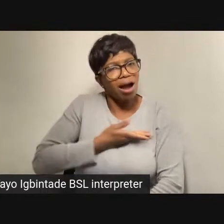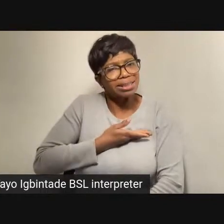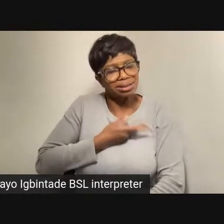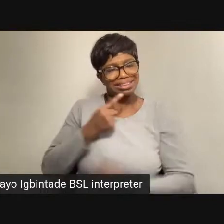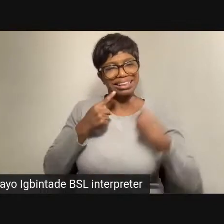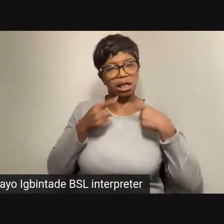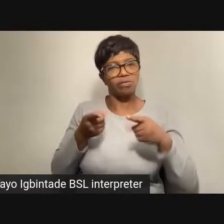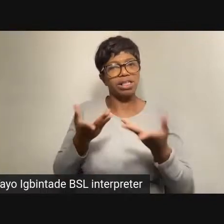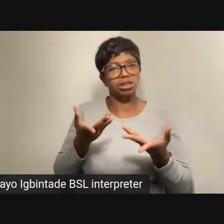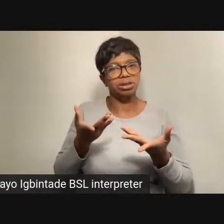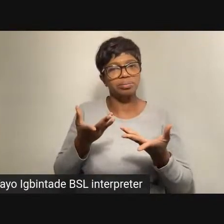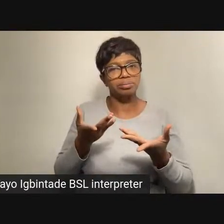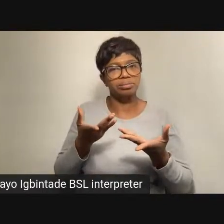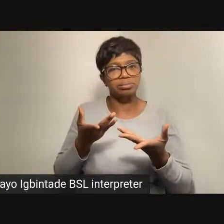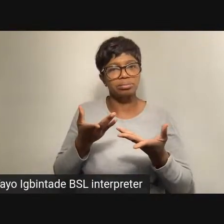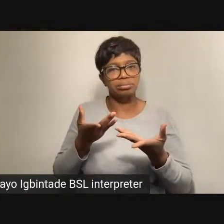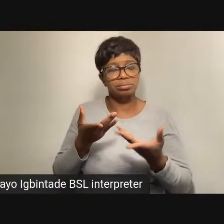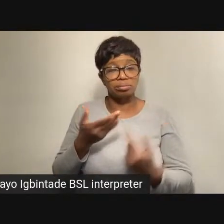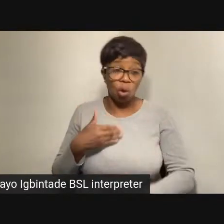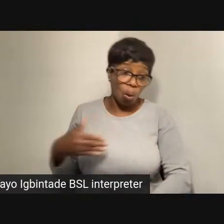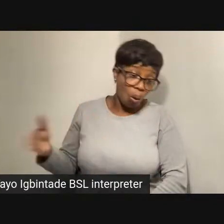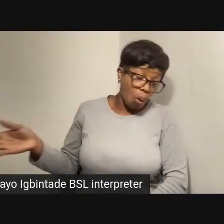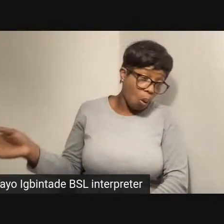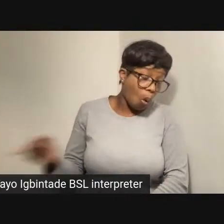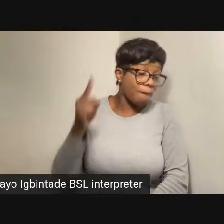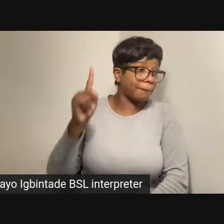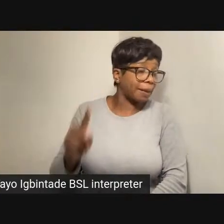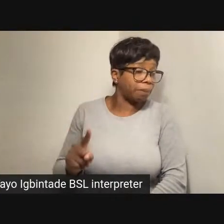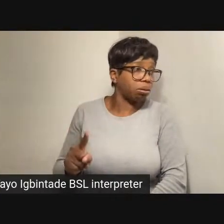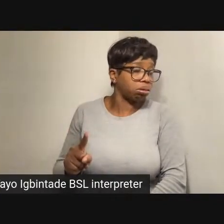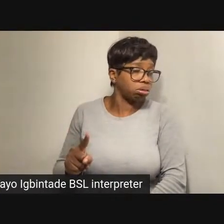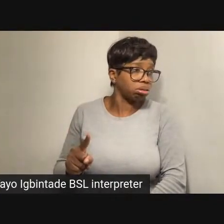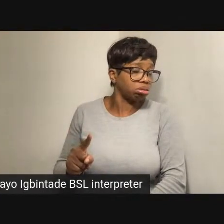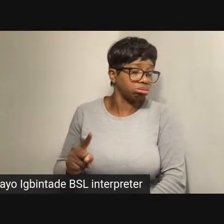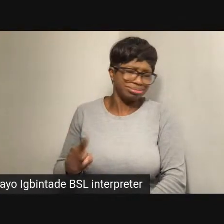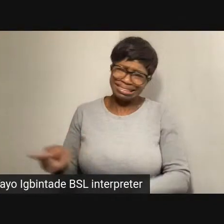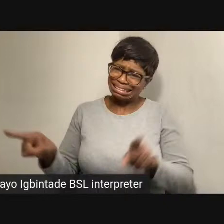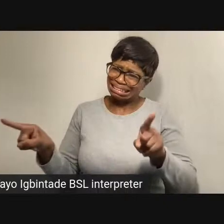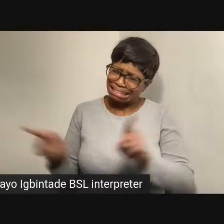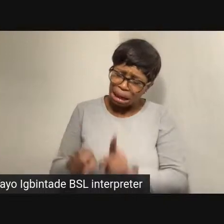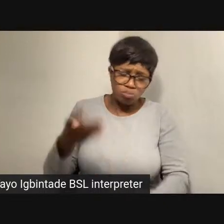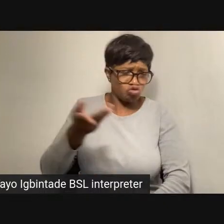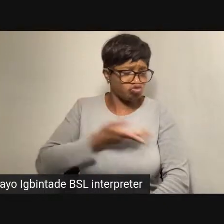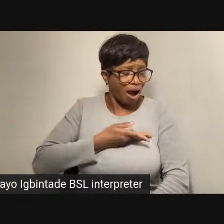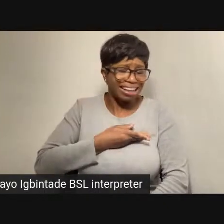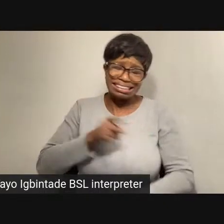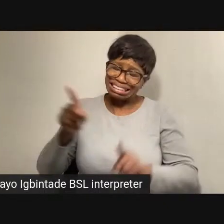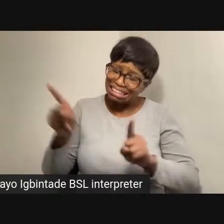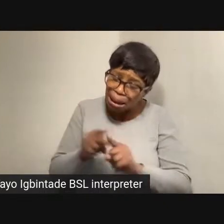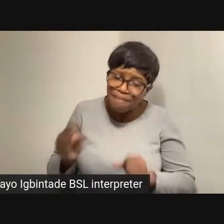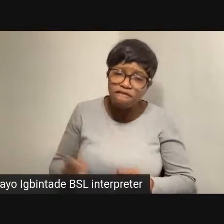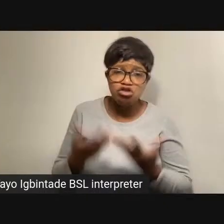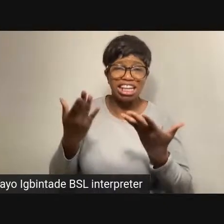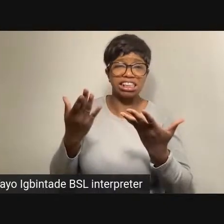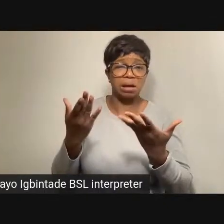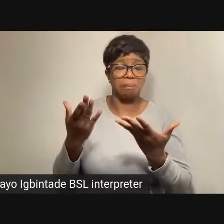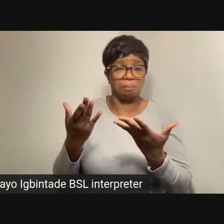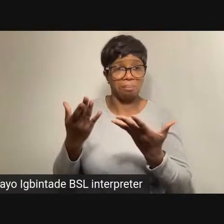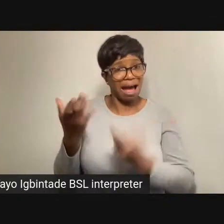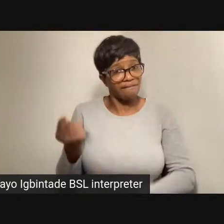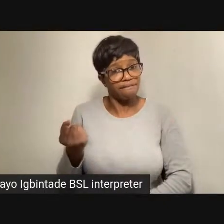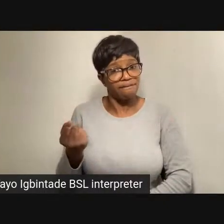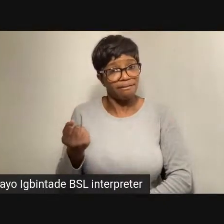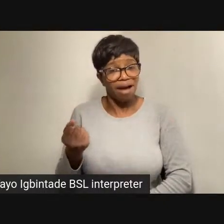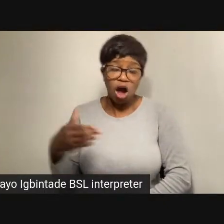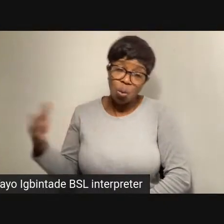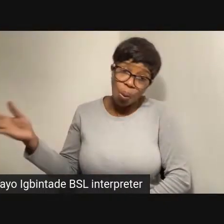Declaration, where all people enjoy the same rights and freedoms, and where every human